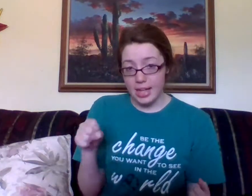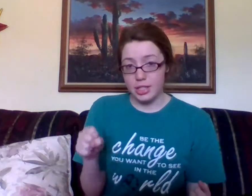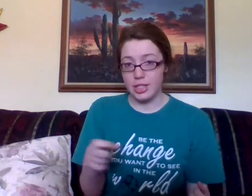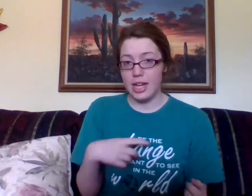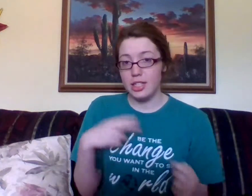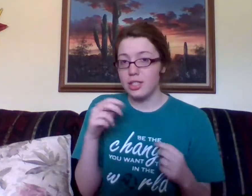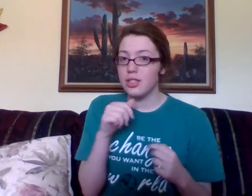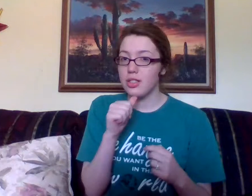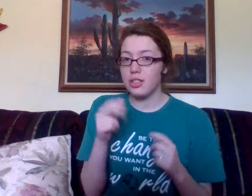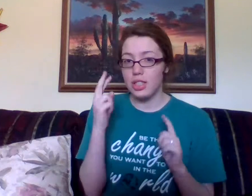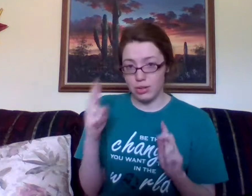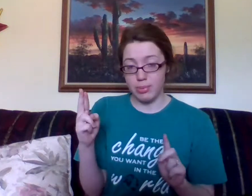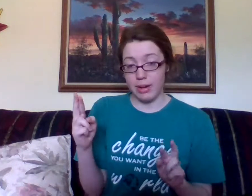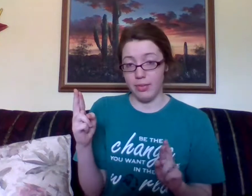yes, that's disrespectful.